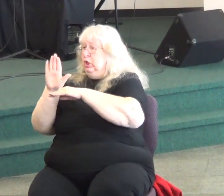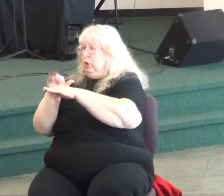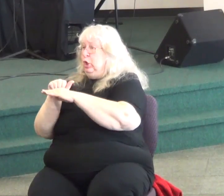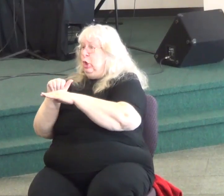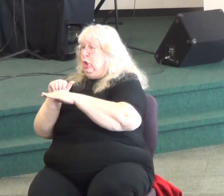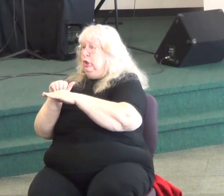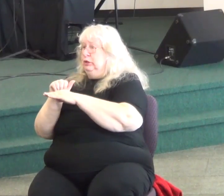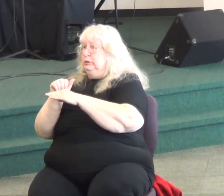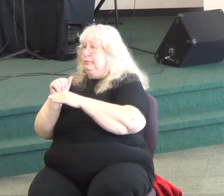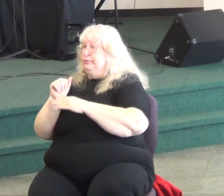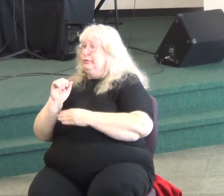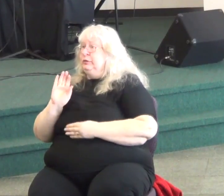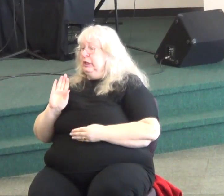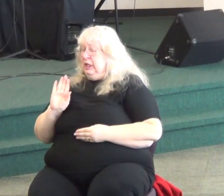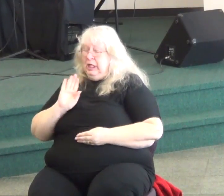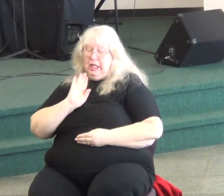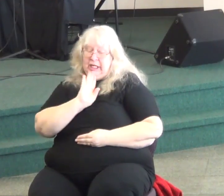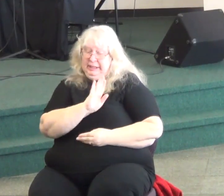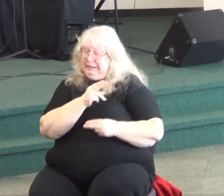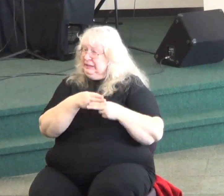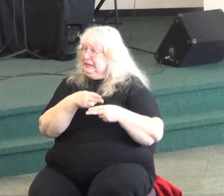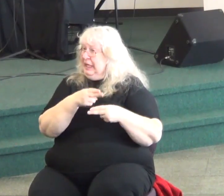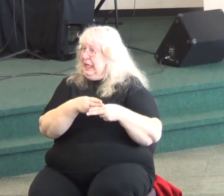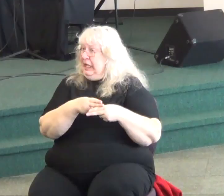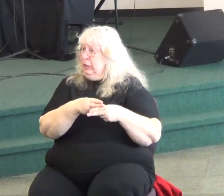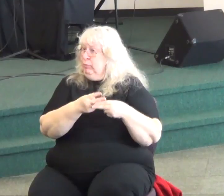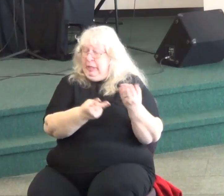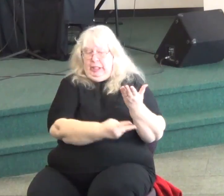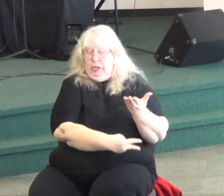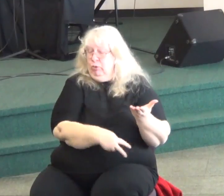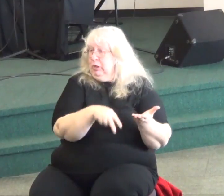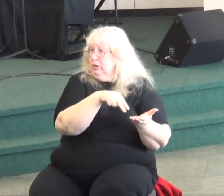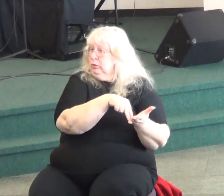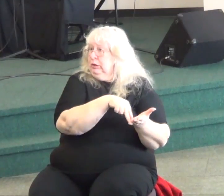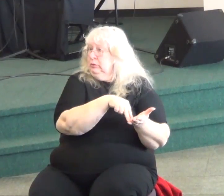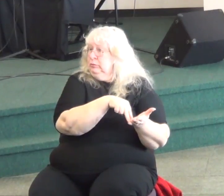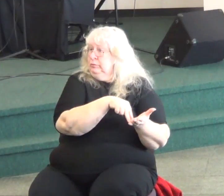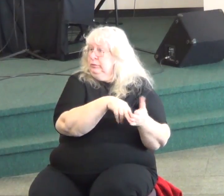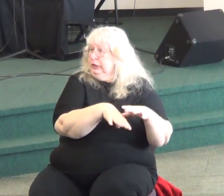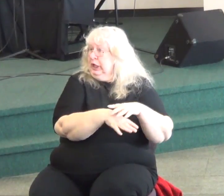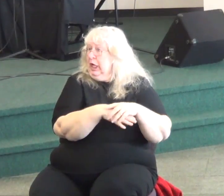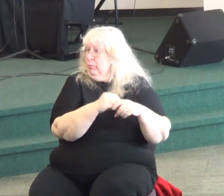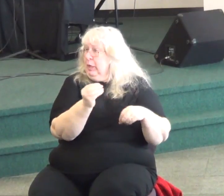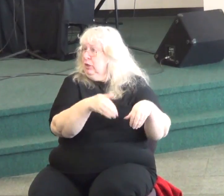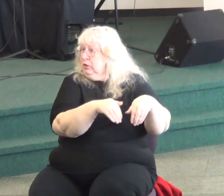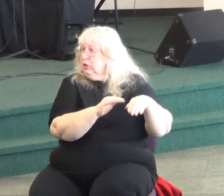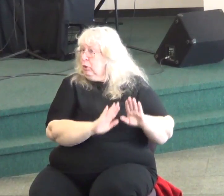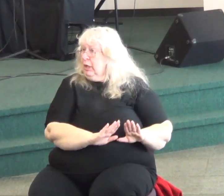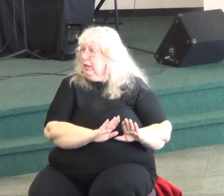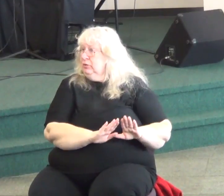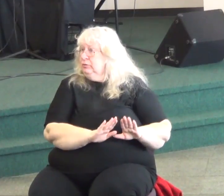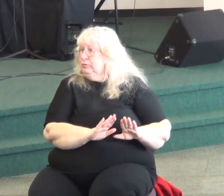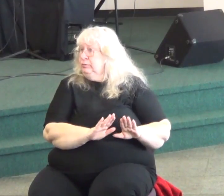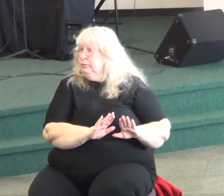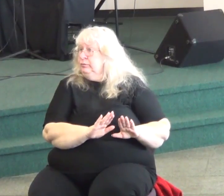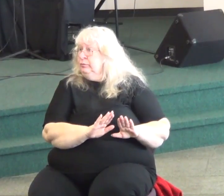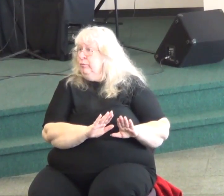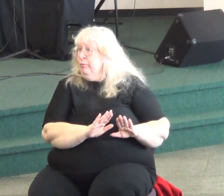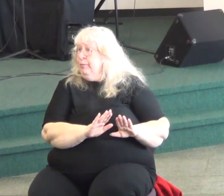Now, anybody that could take a rotten body and bring it back to life with no ill effects would have